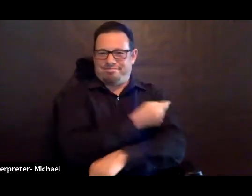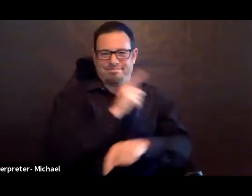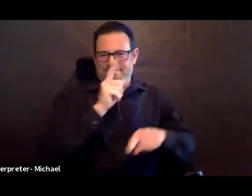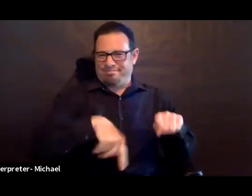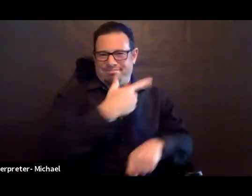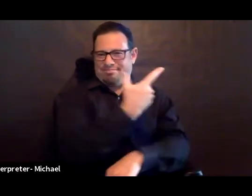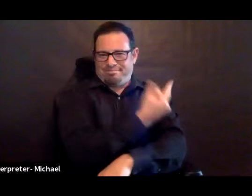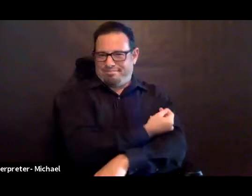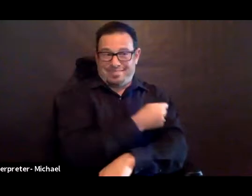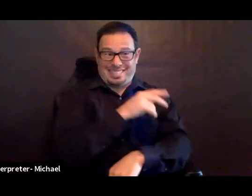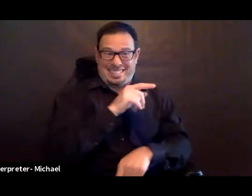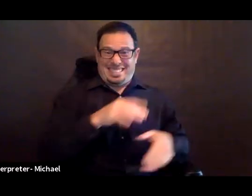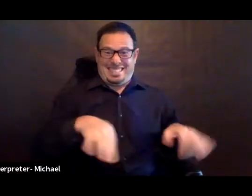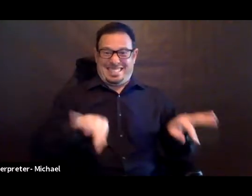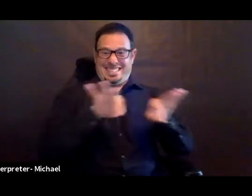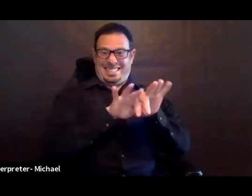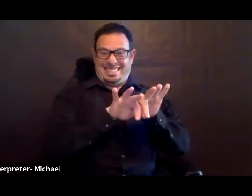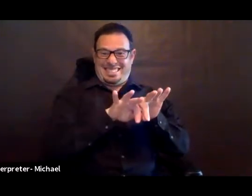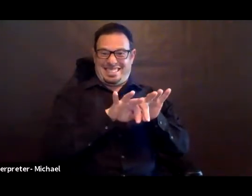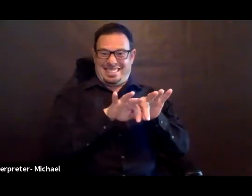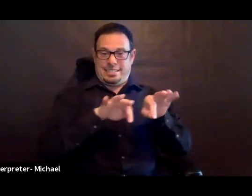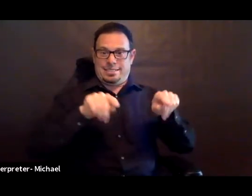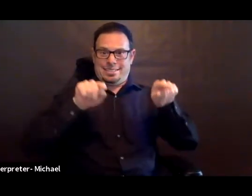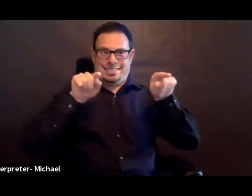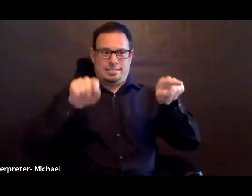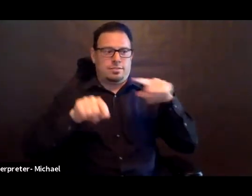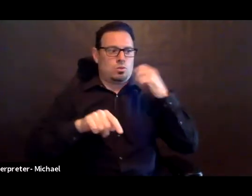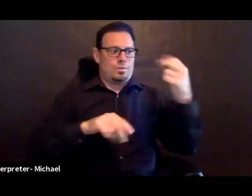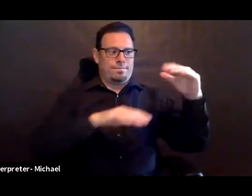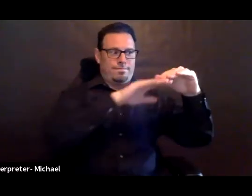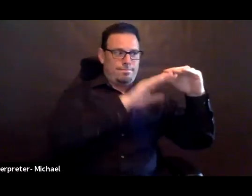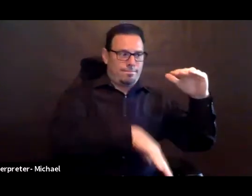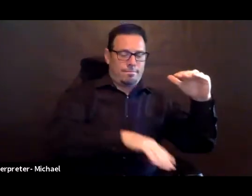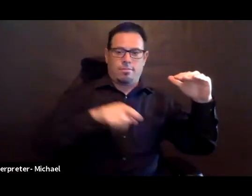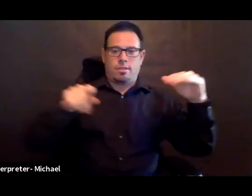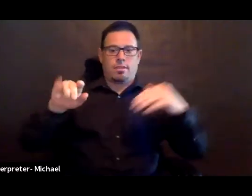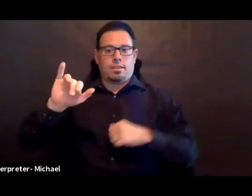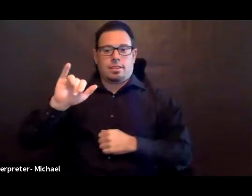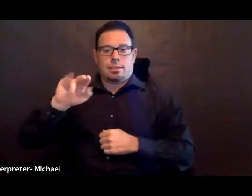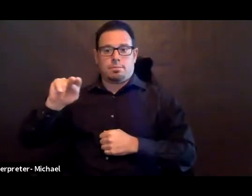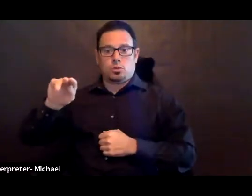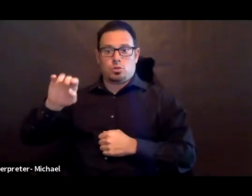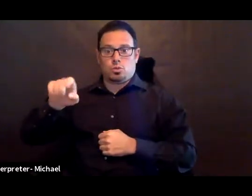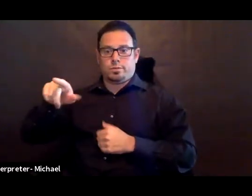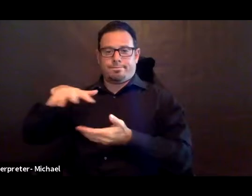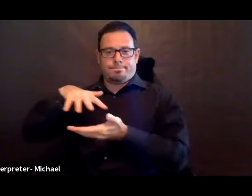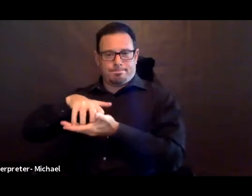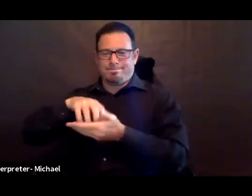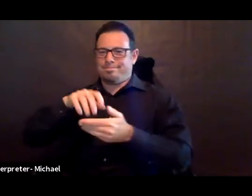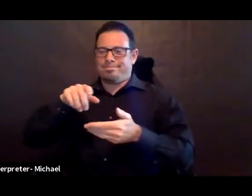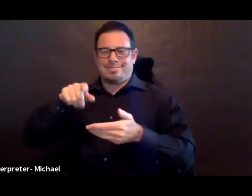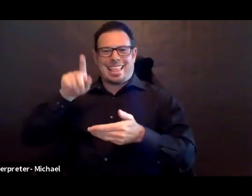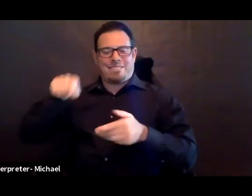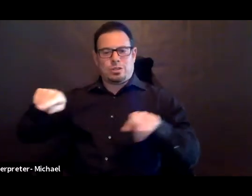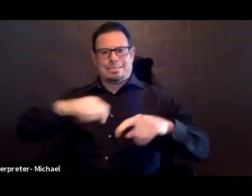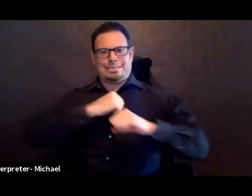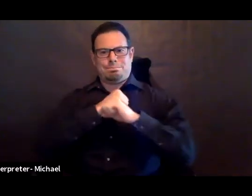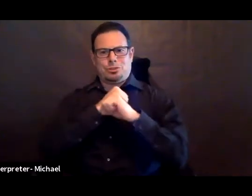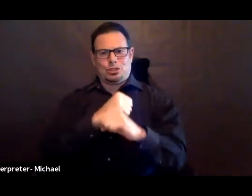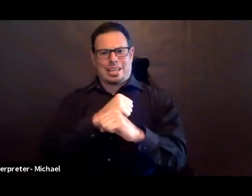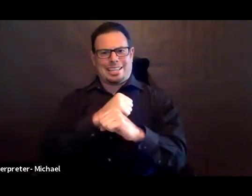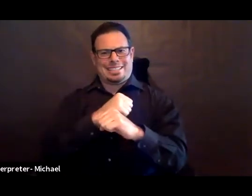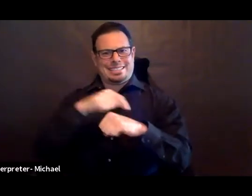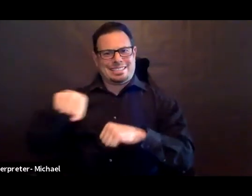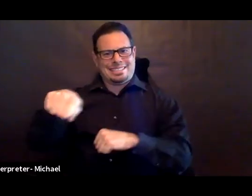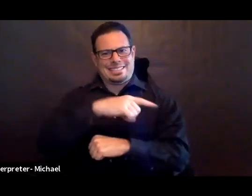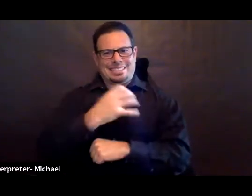immunity. And in some parts of Minnesota, the vaccination rate's quite a bit lower than the state average. All of which means there's just a